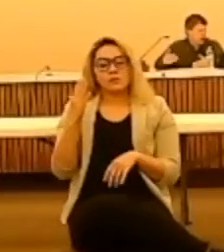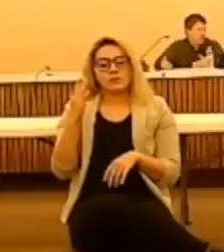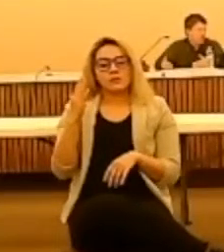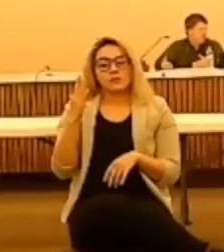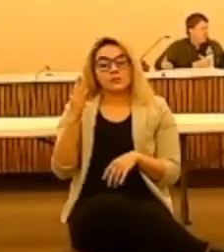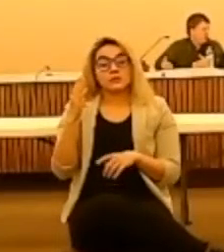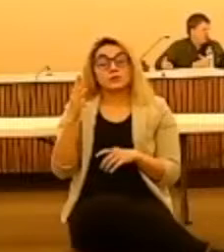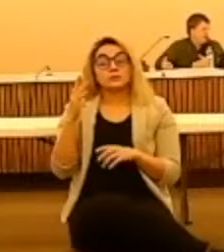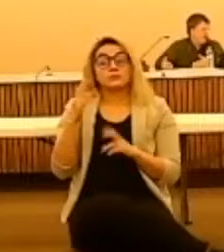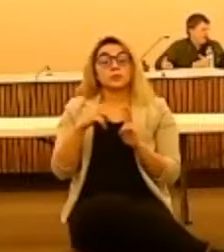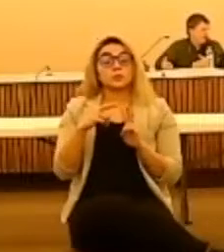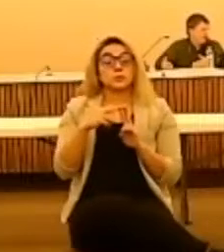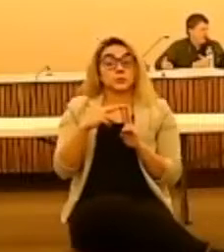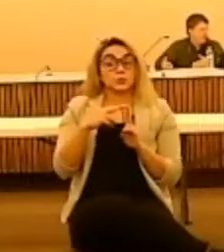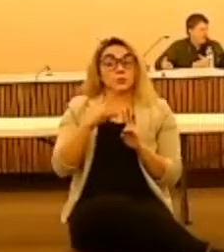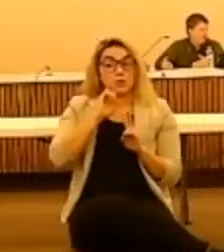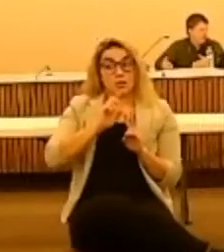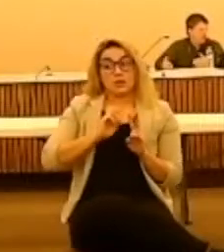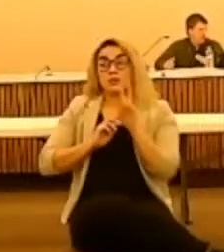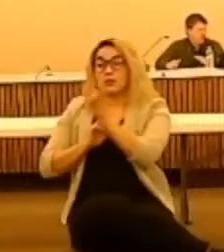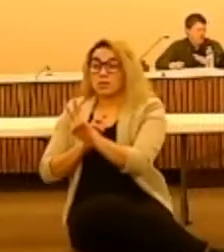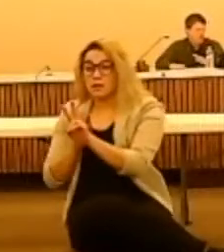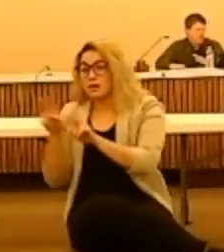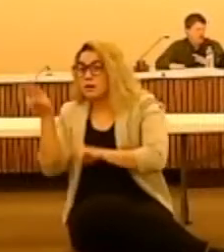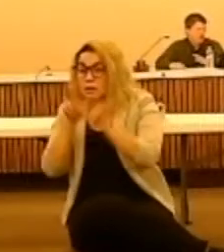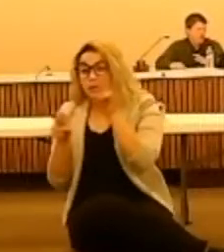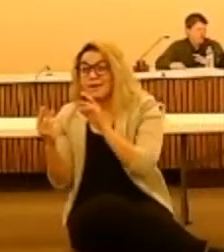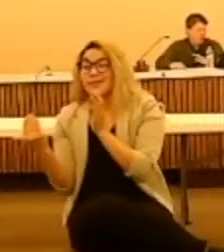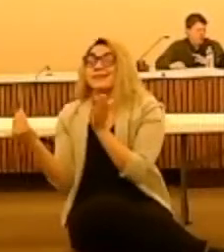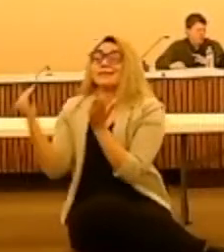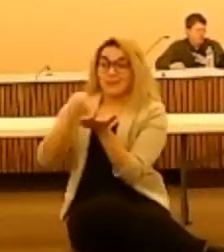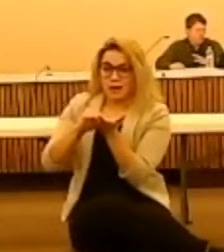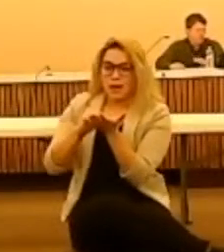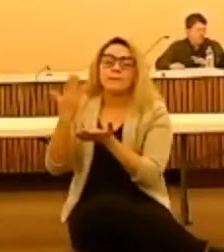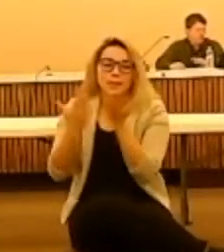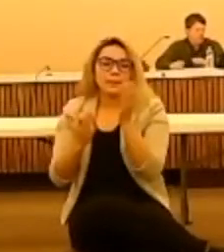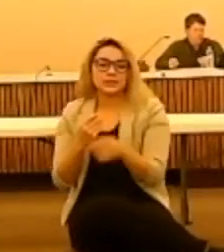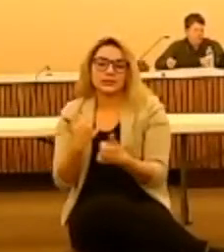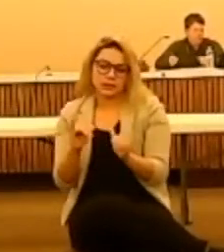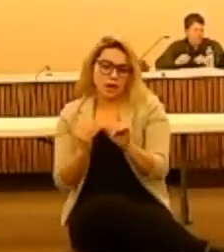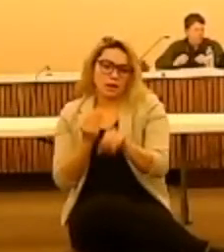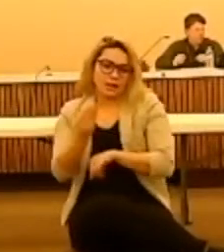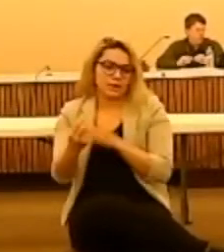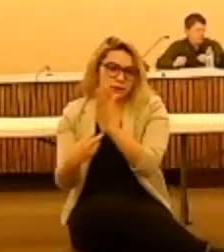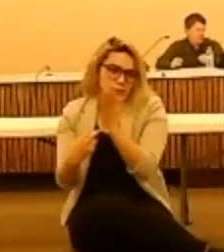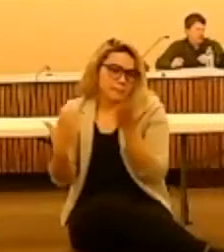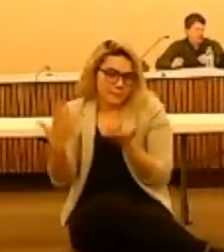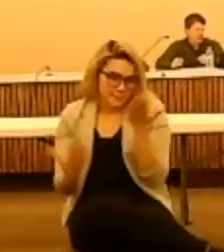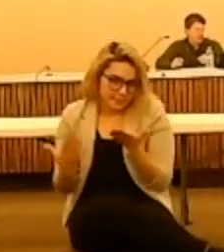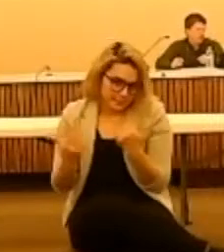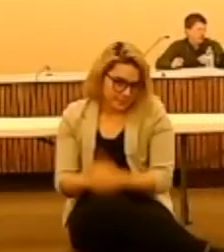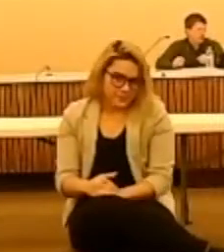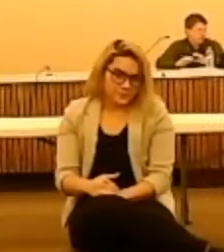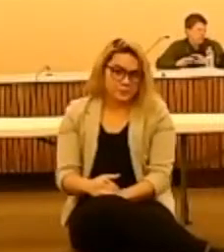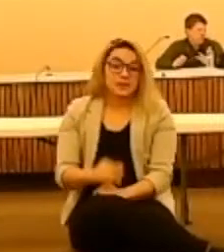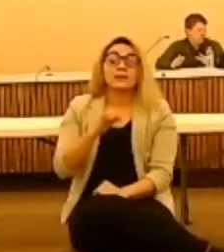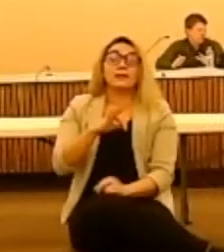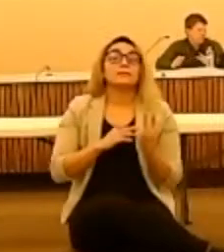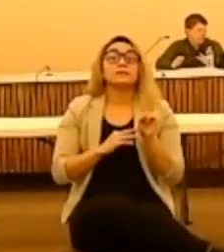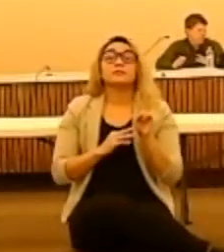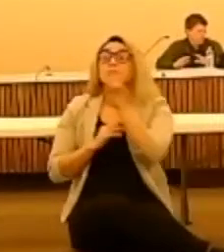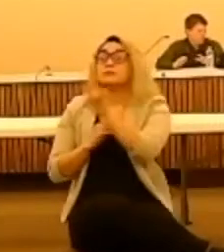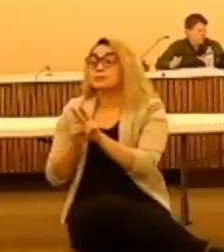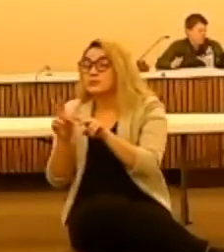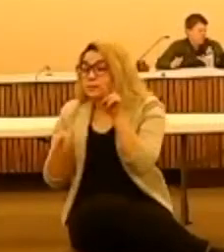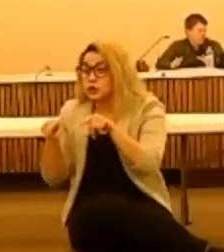and then he could appeal again. In other words, so let's say it buds, we determine it's no longer considered a dangerous tree, it's